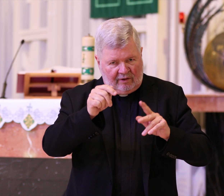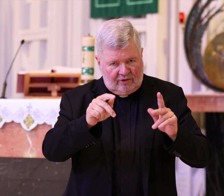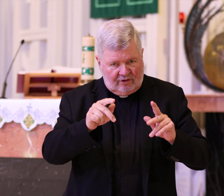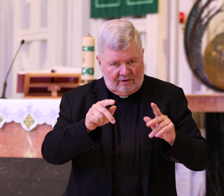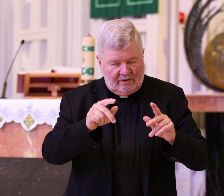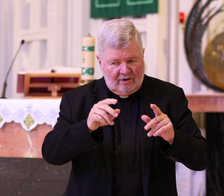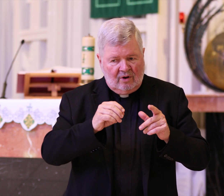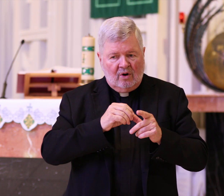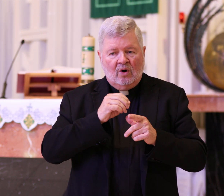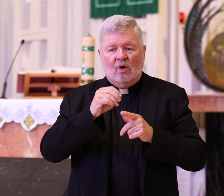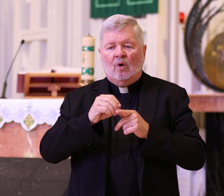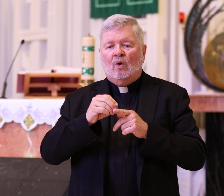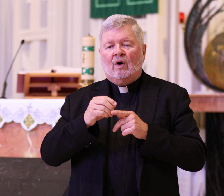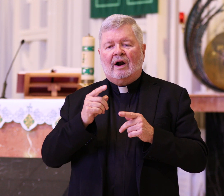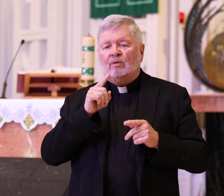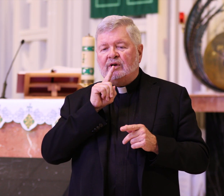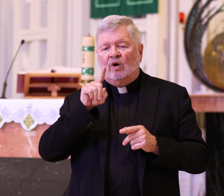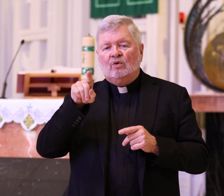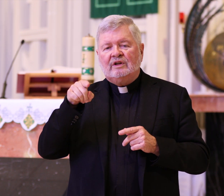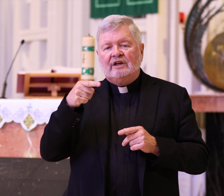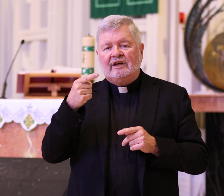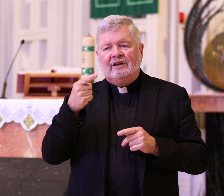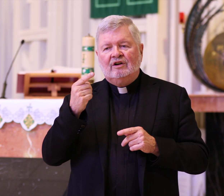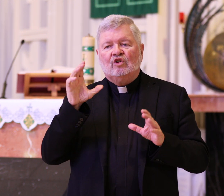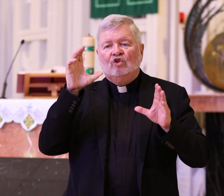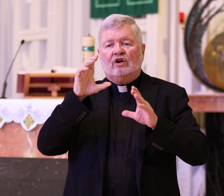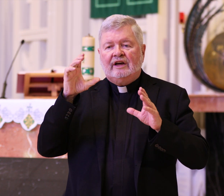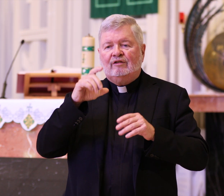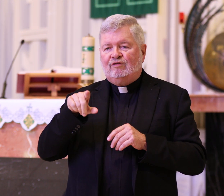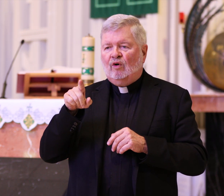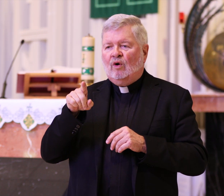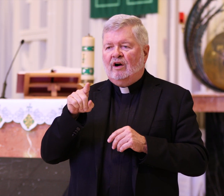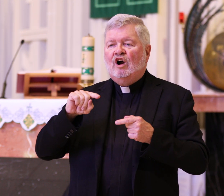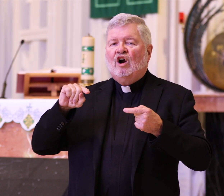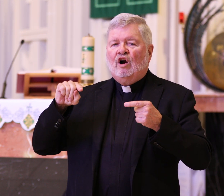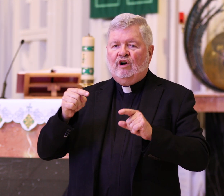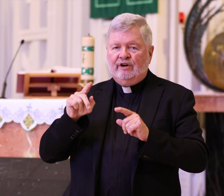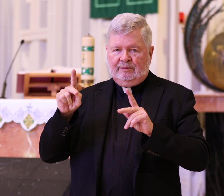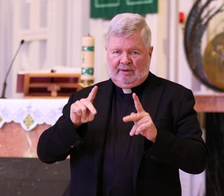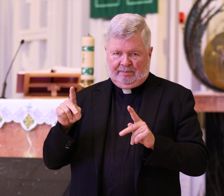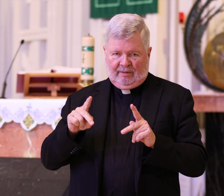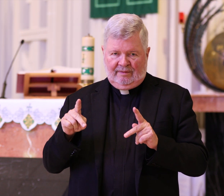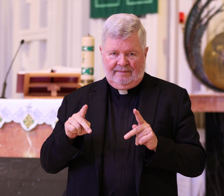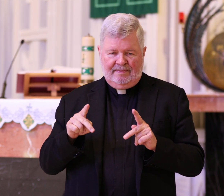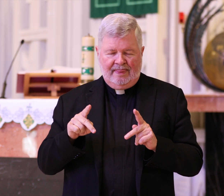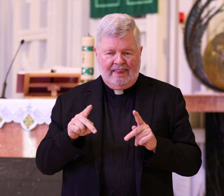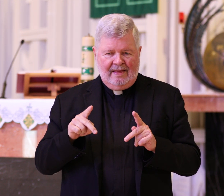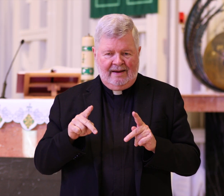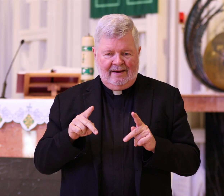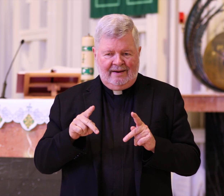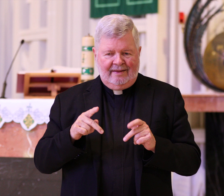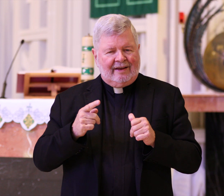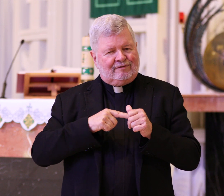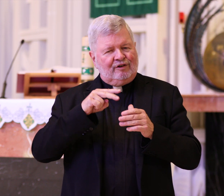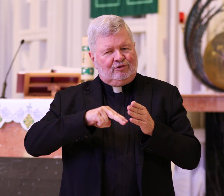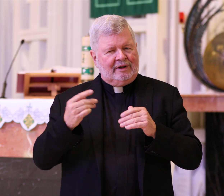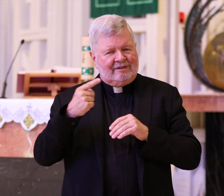others? Or are we only looking for hurting people? That first reading